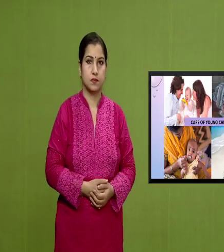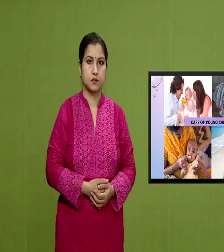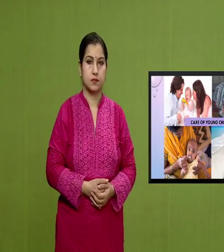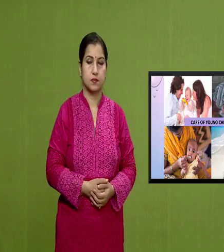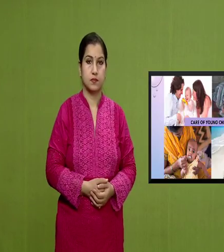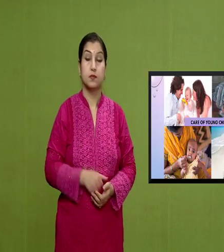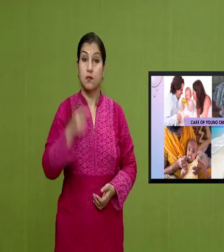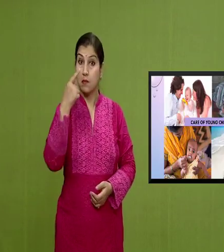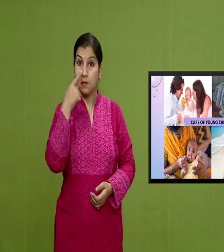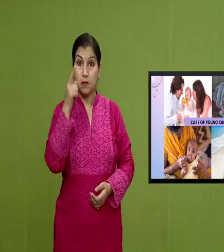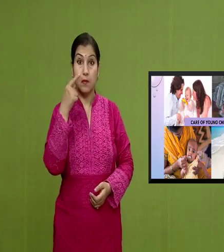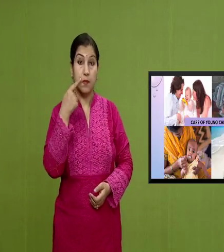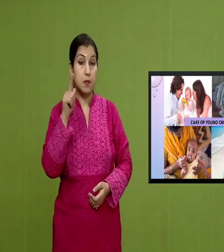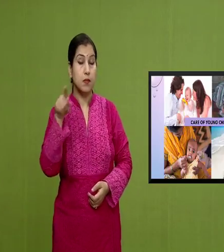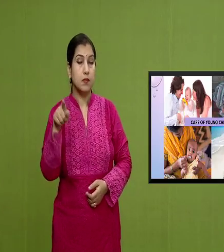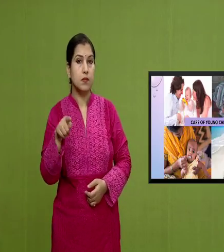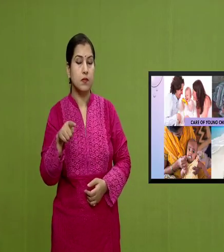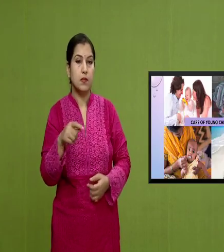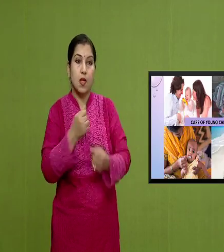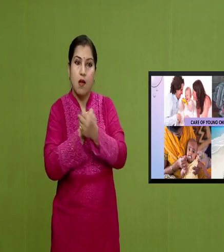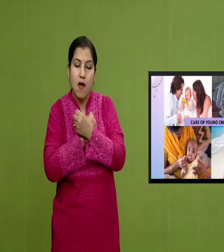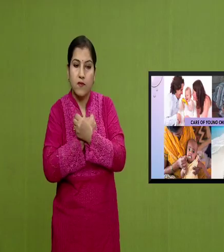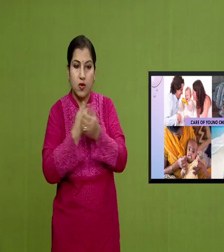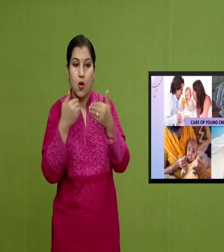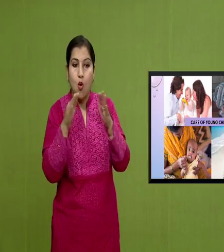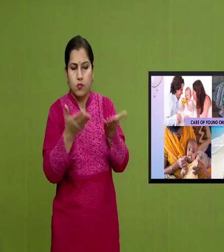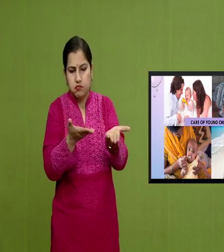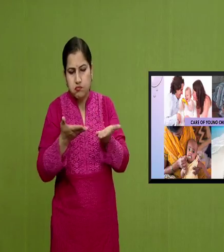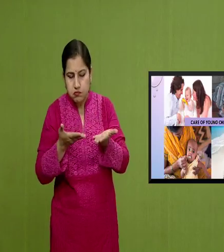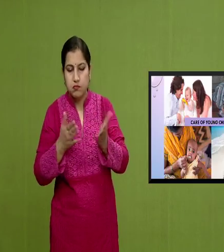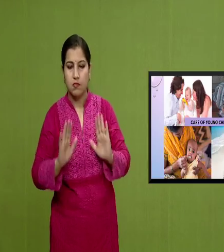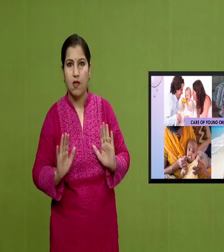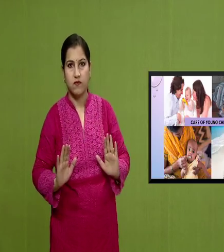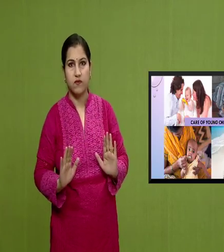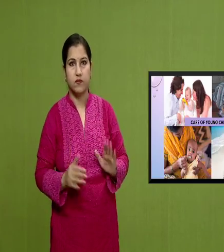The parents are warm and open with their children.